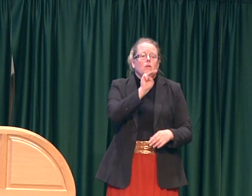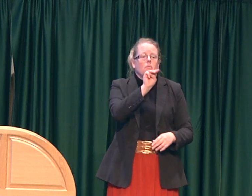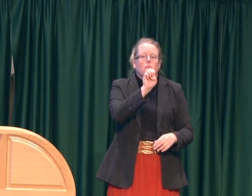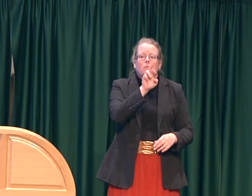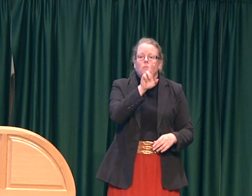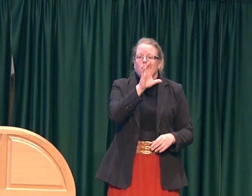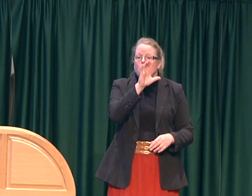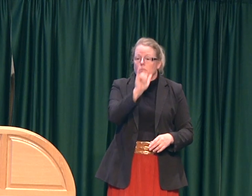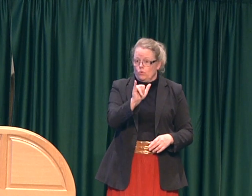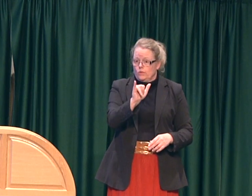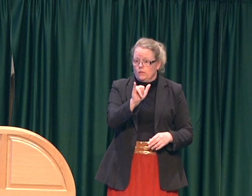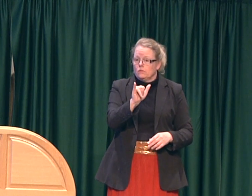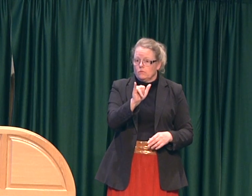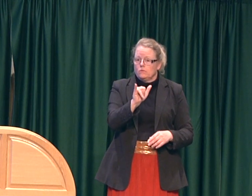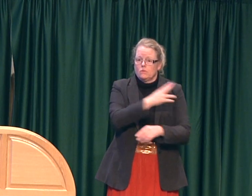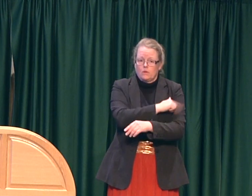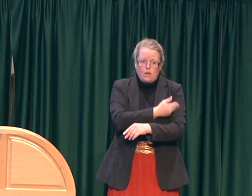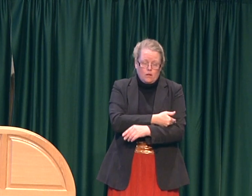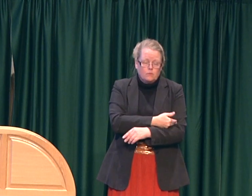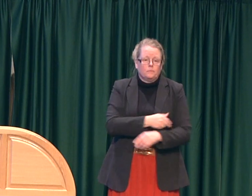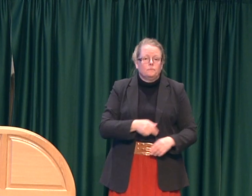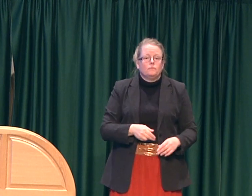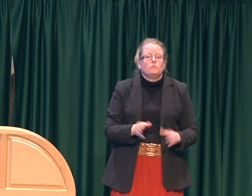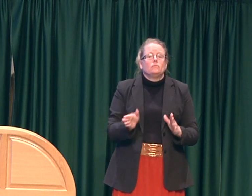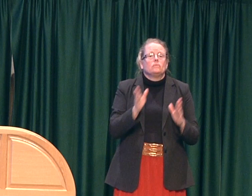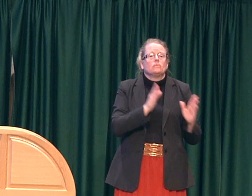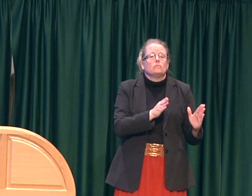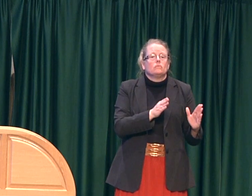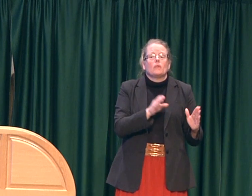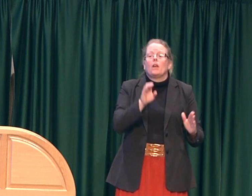actually, and that's Mercy Hospital.